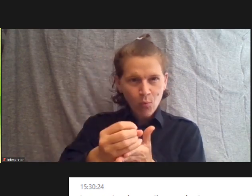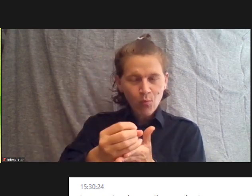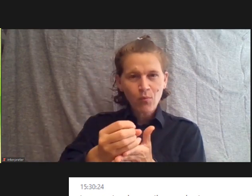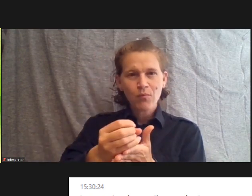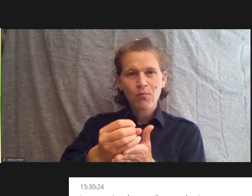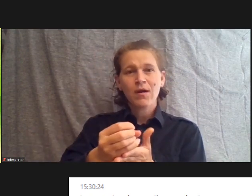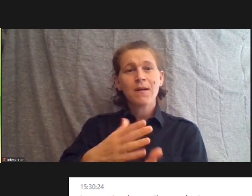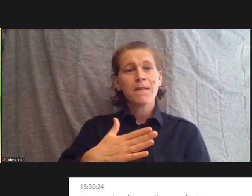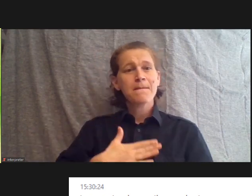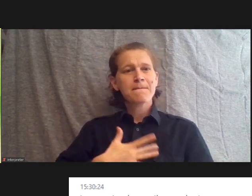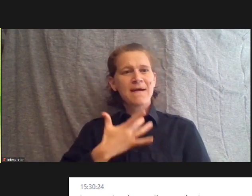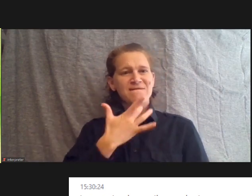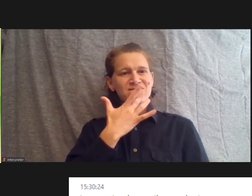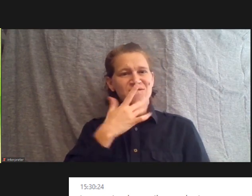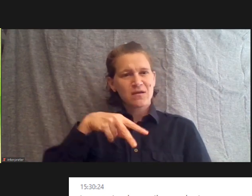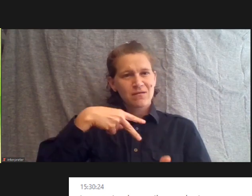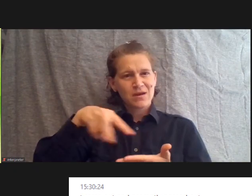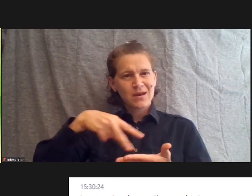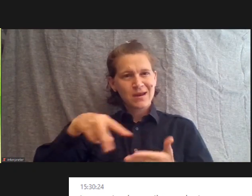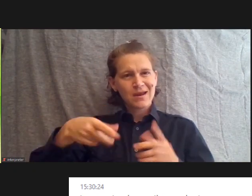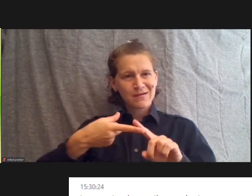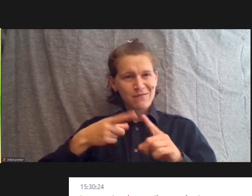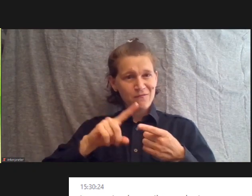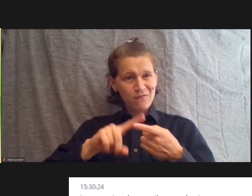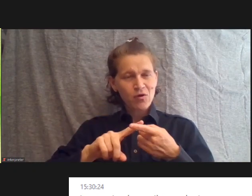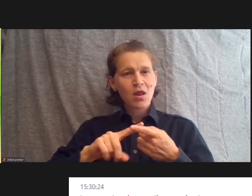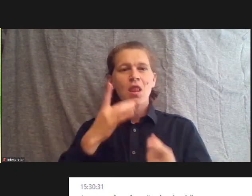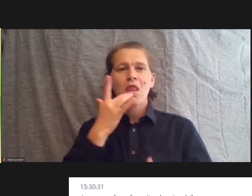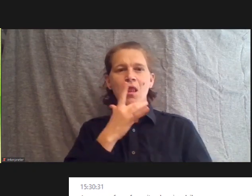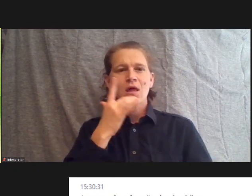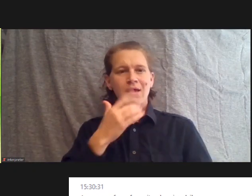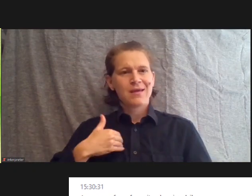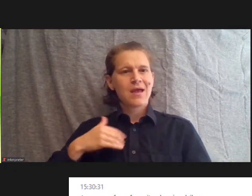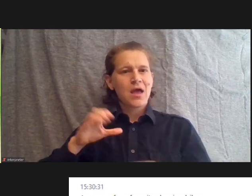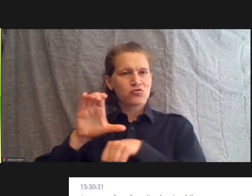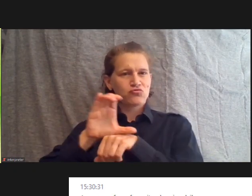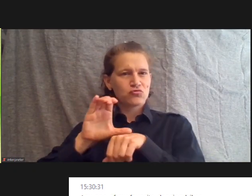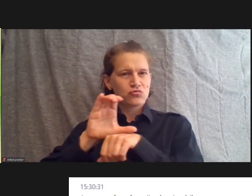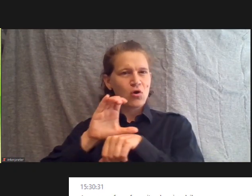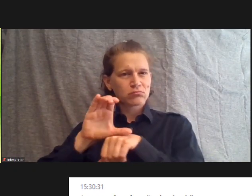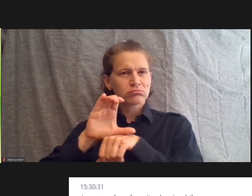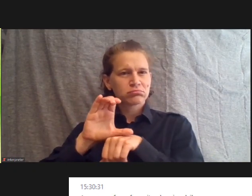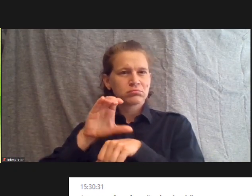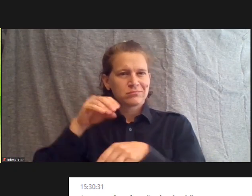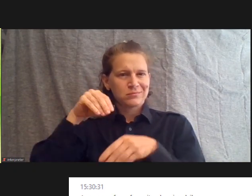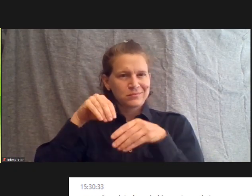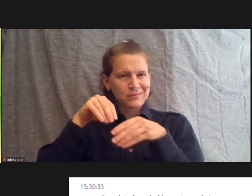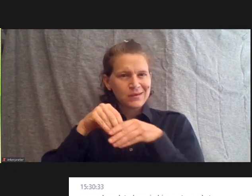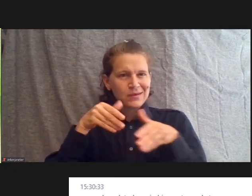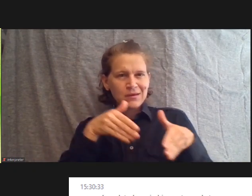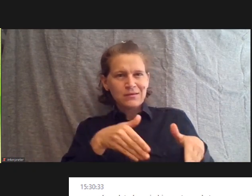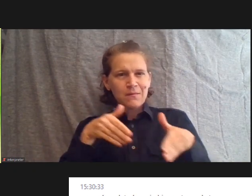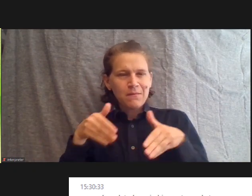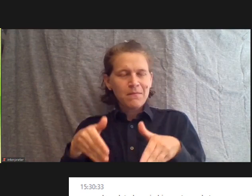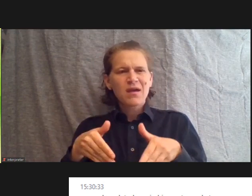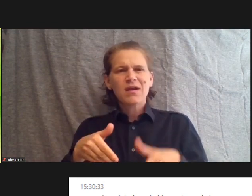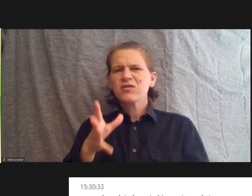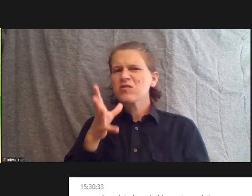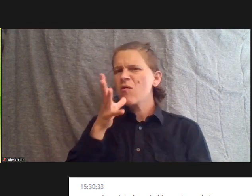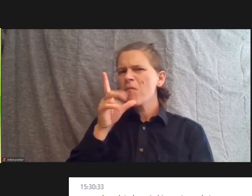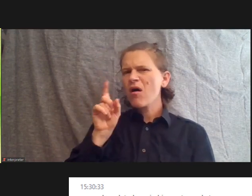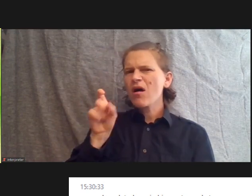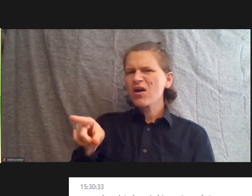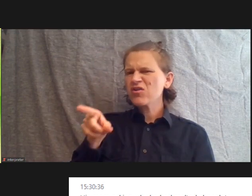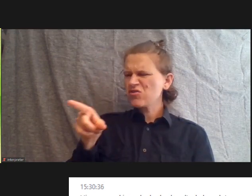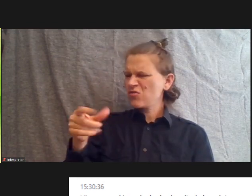carried chocolate bars in his pants pocket. His mom asked him why he had melted chocolate in